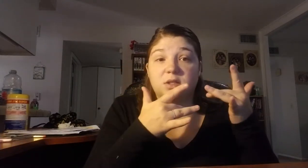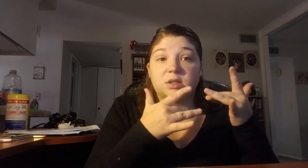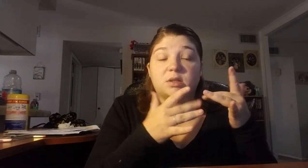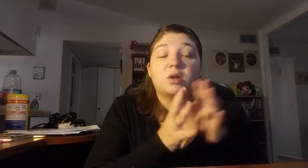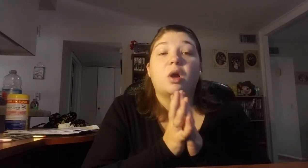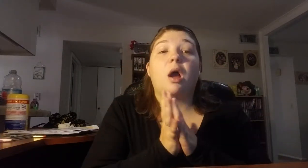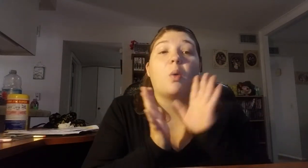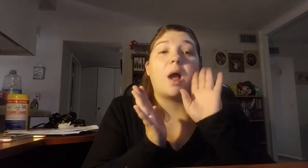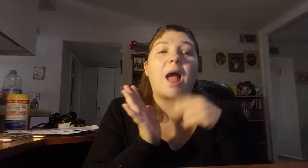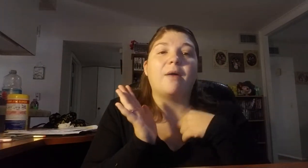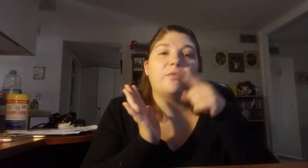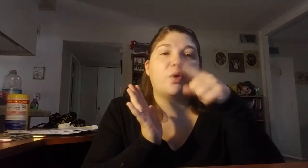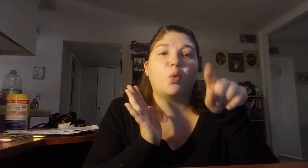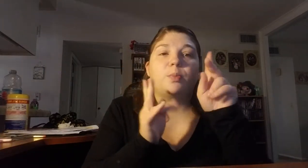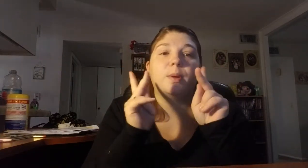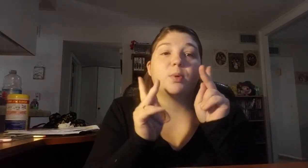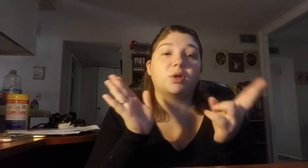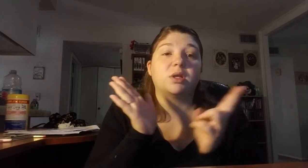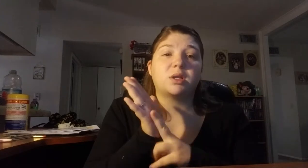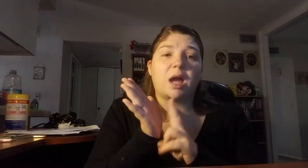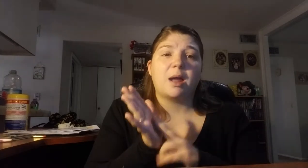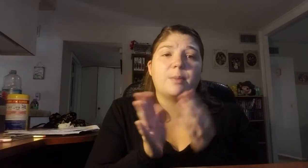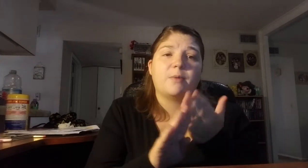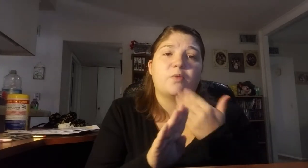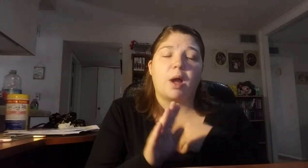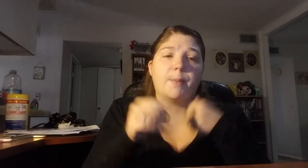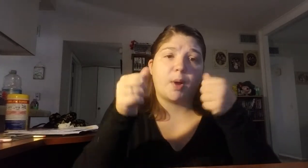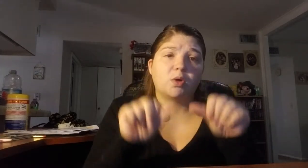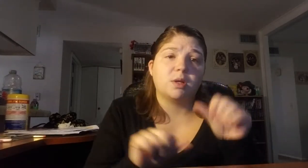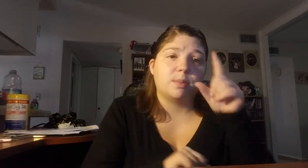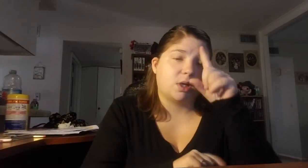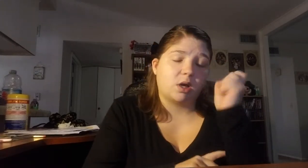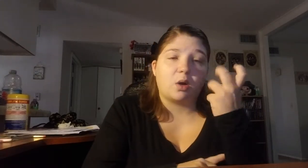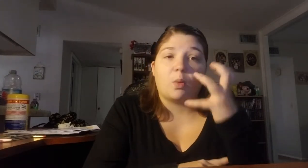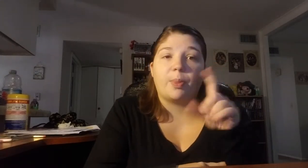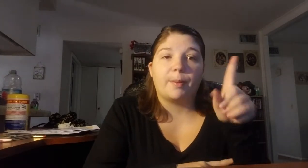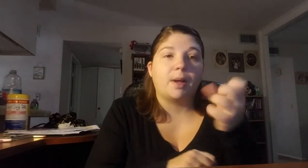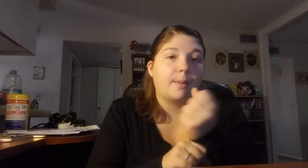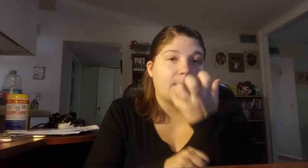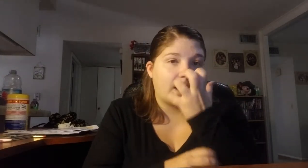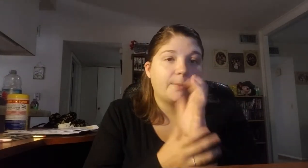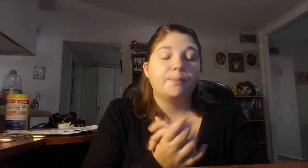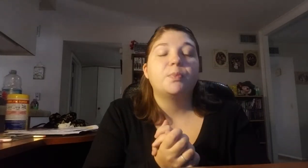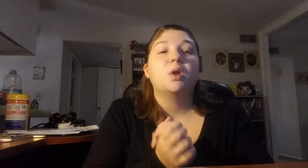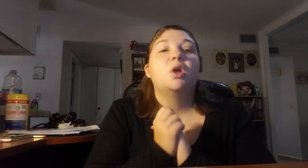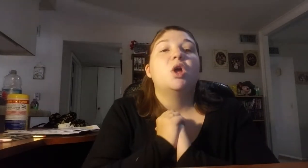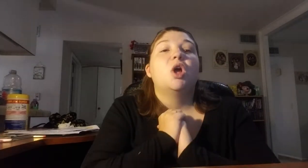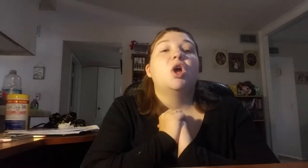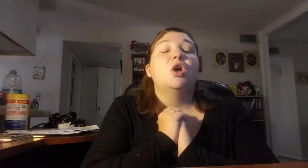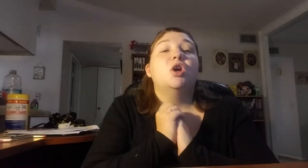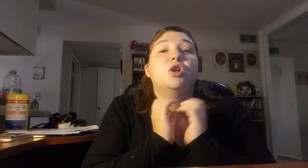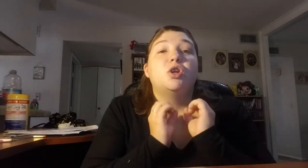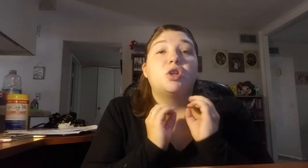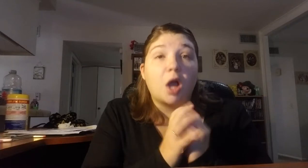event. I will have those people to sign before I post it because I don't want them to get mad. So